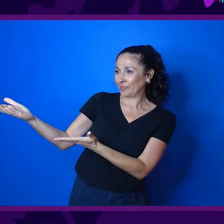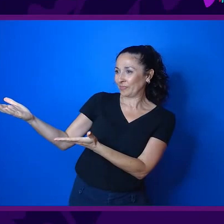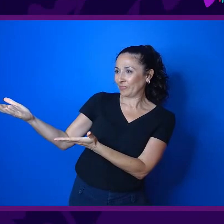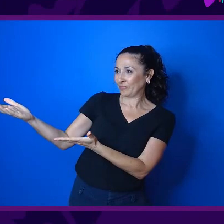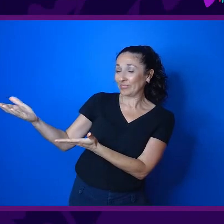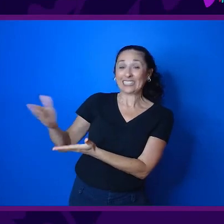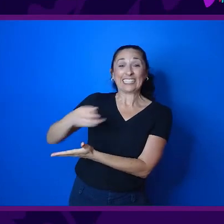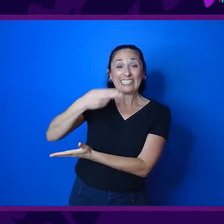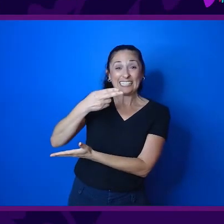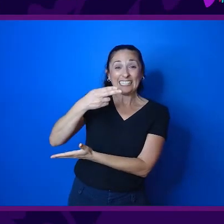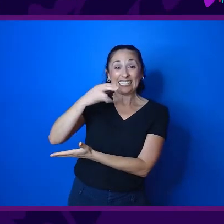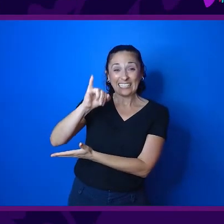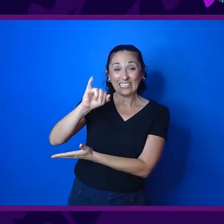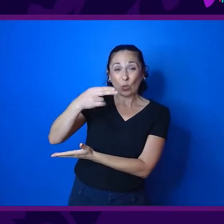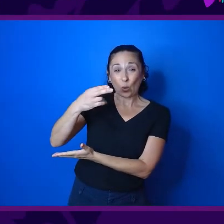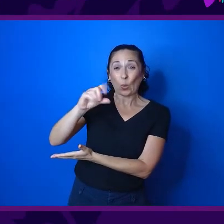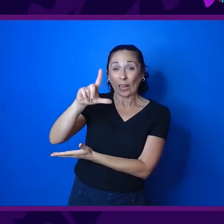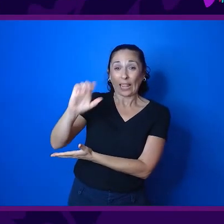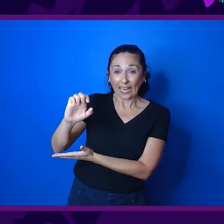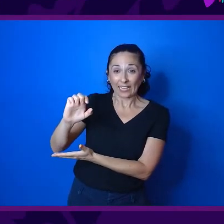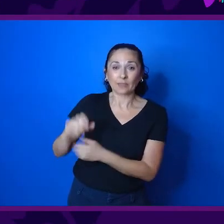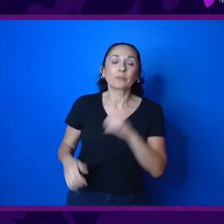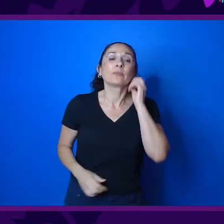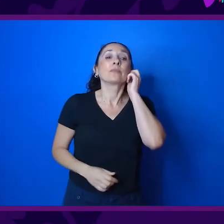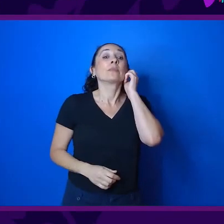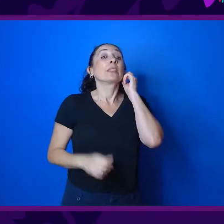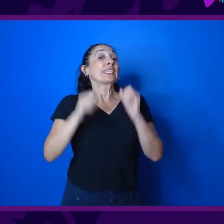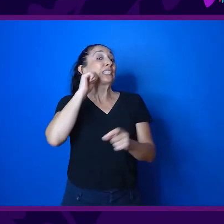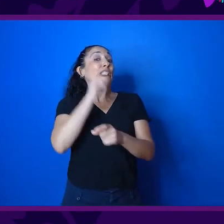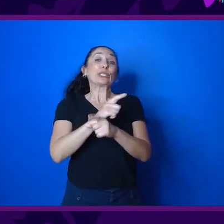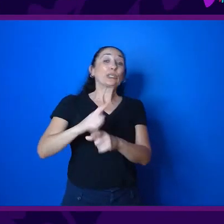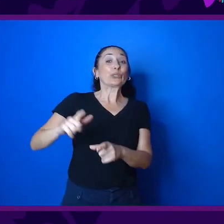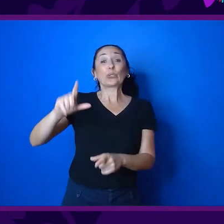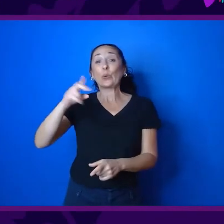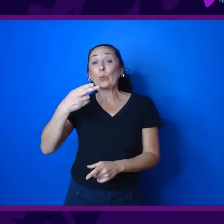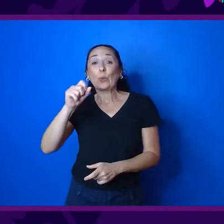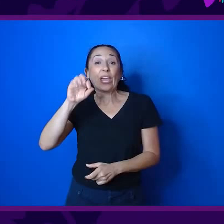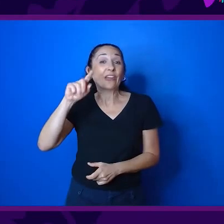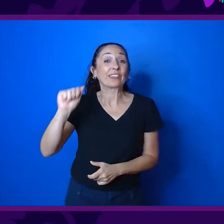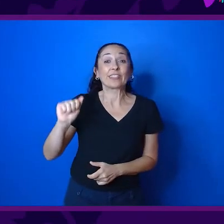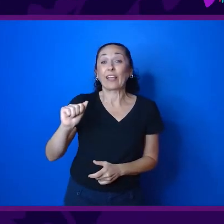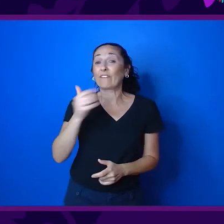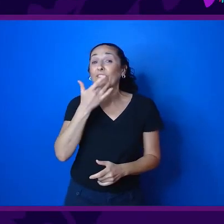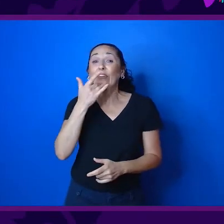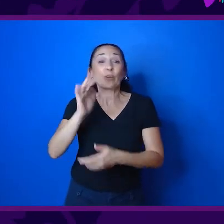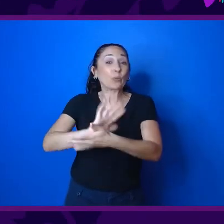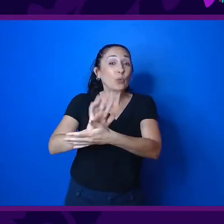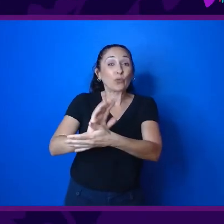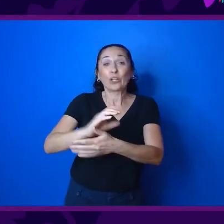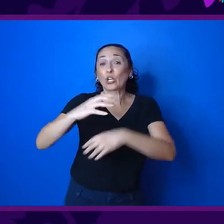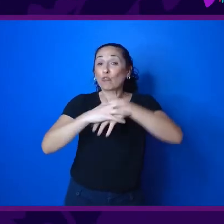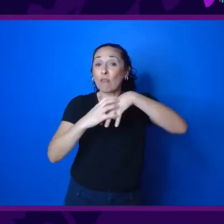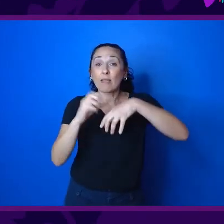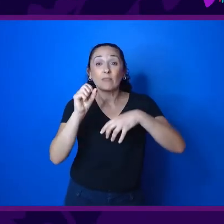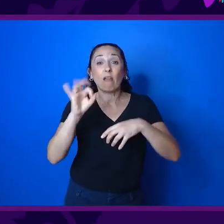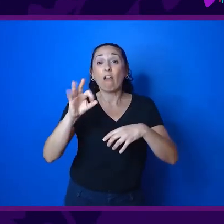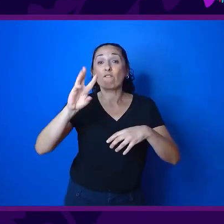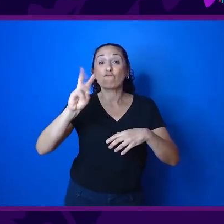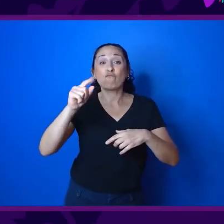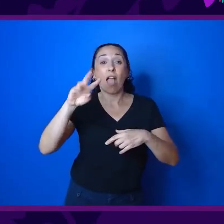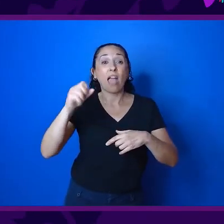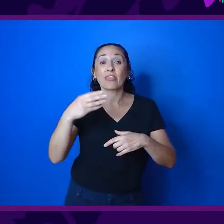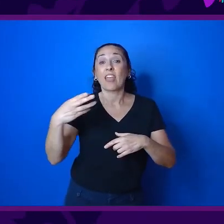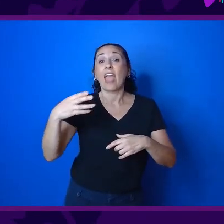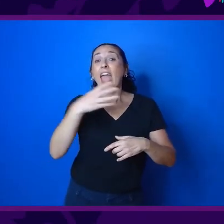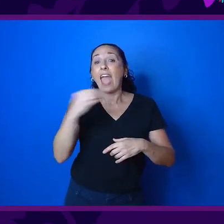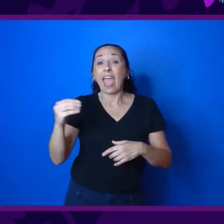Híjole. Sister Huerta's favorite movie of all time is Grapes of Wrath and Nacho Libre. Do you